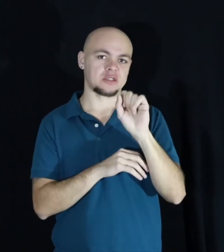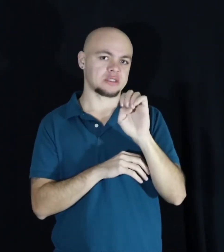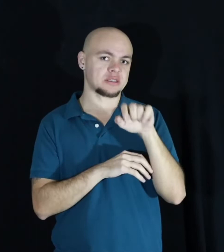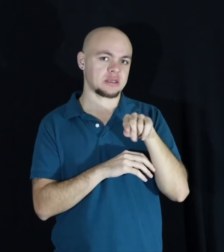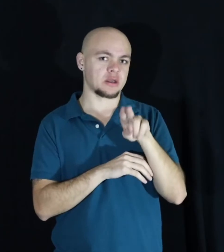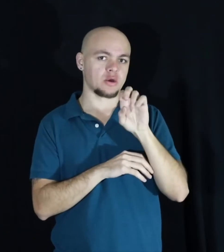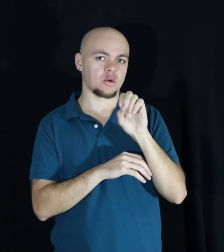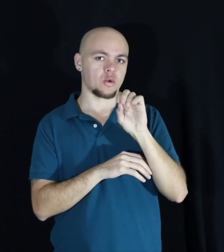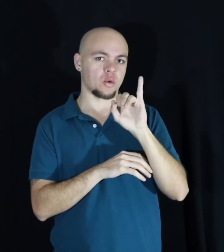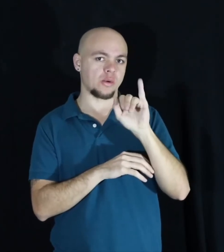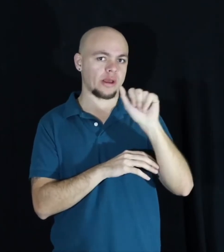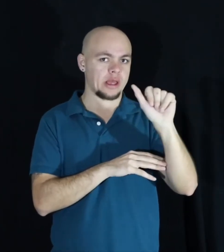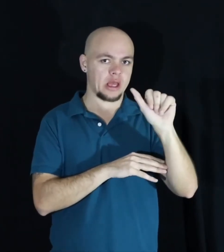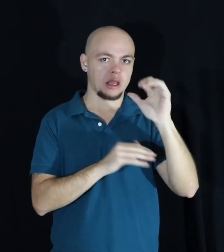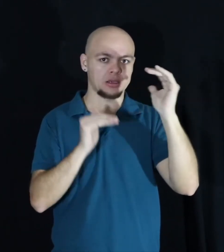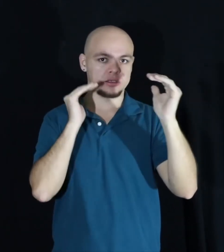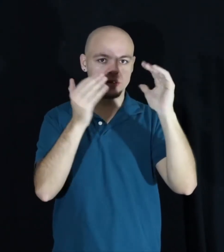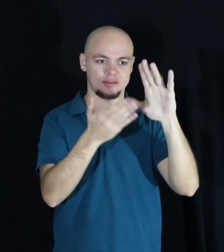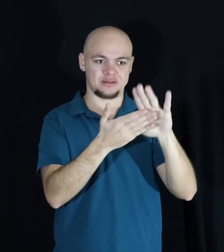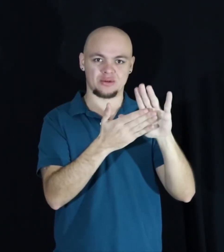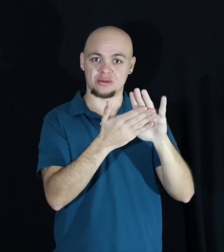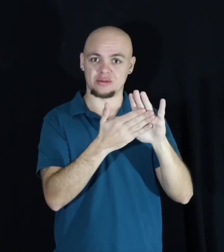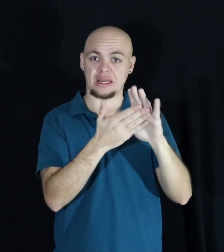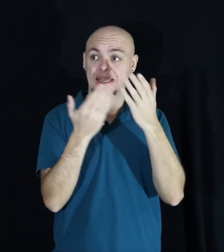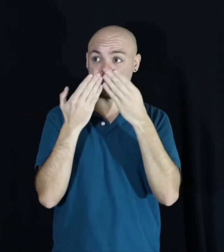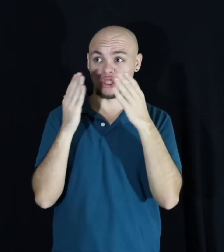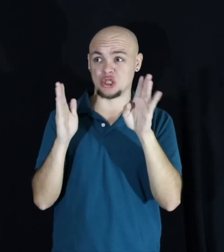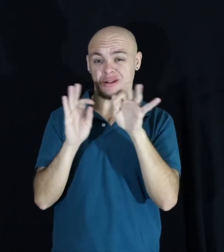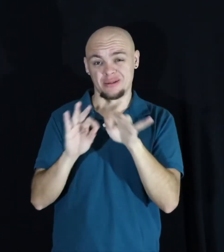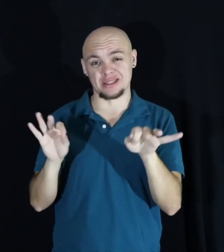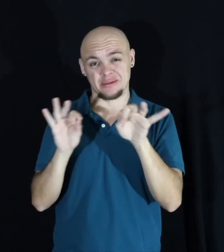think is very important in general.